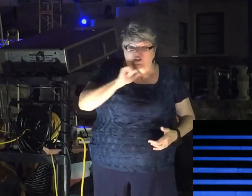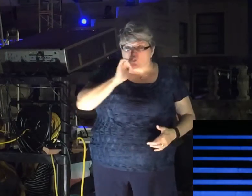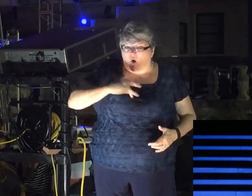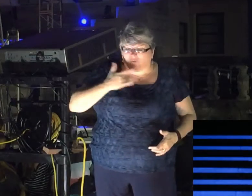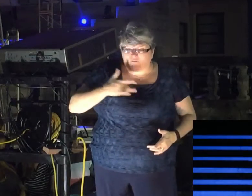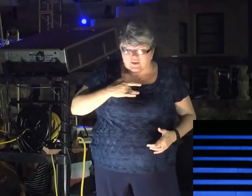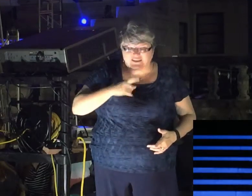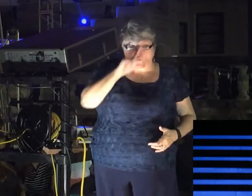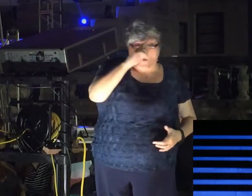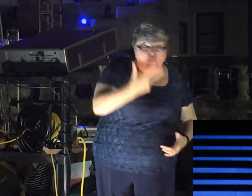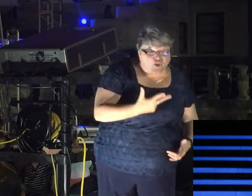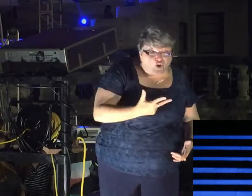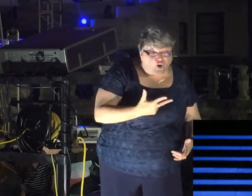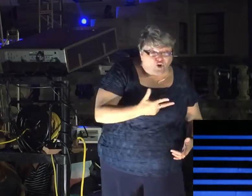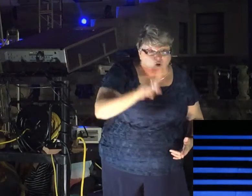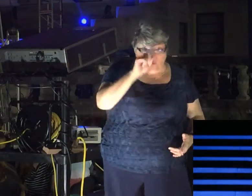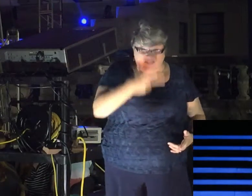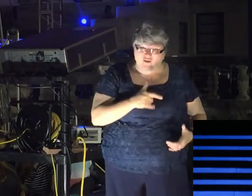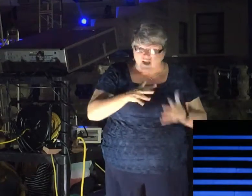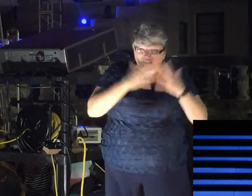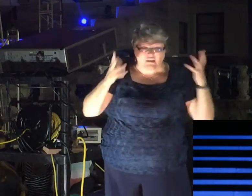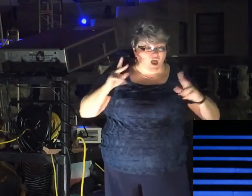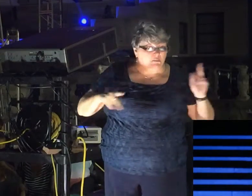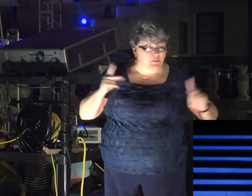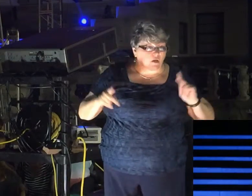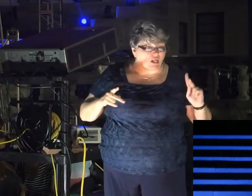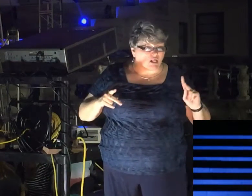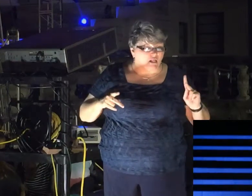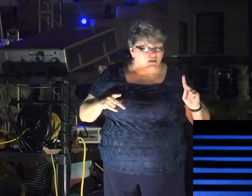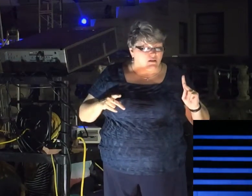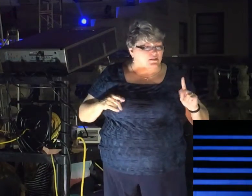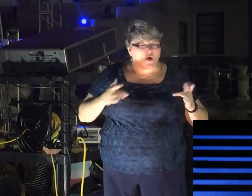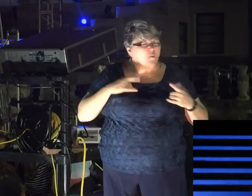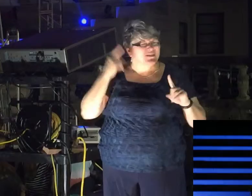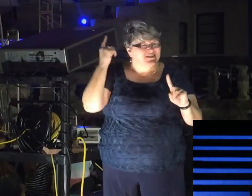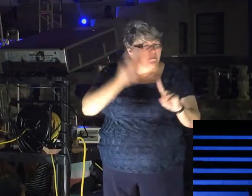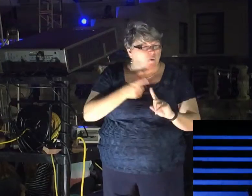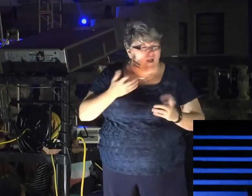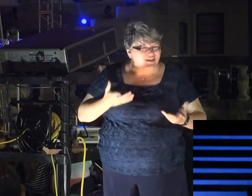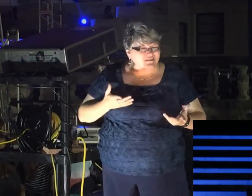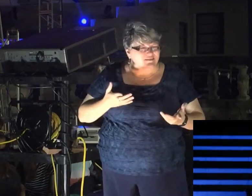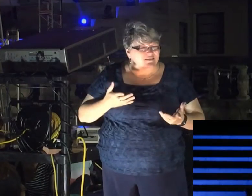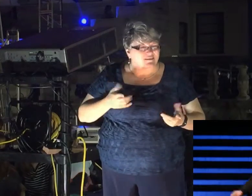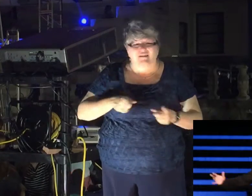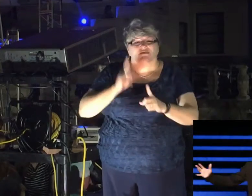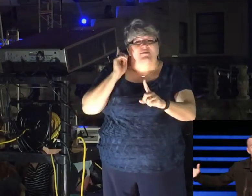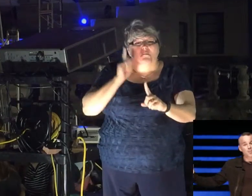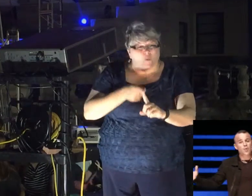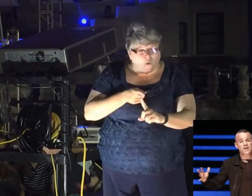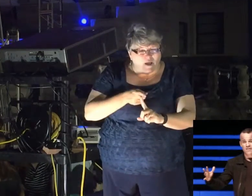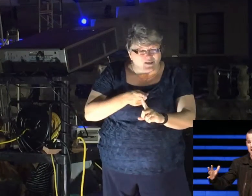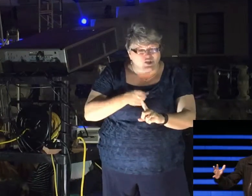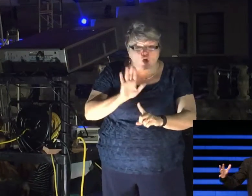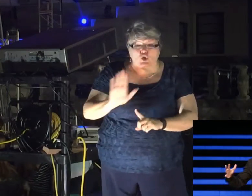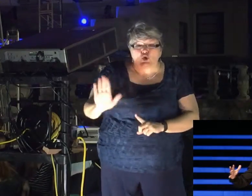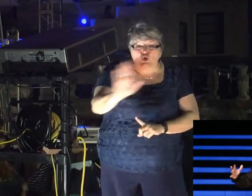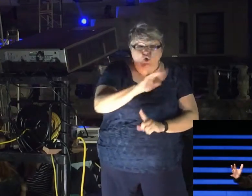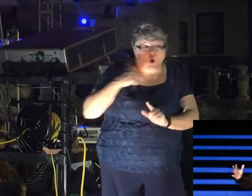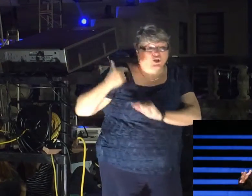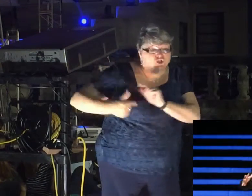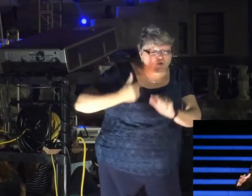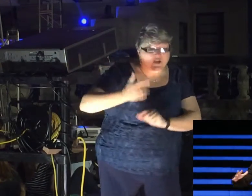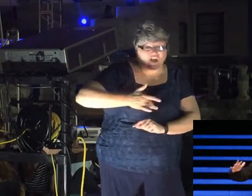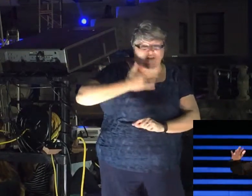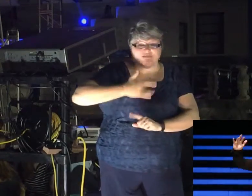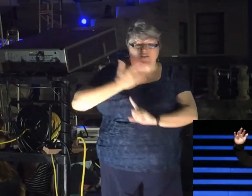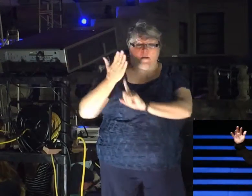you that don't feel that way is about 1 in every 3 people. That's a lot of people. And so what's the point of that? The point is